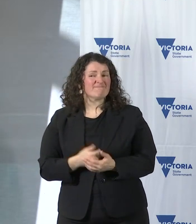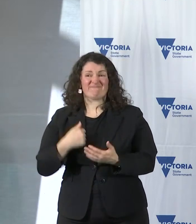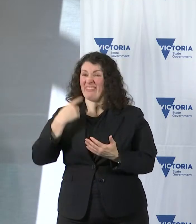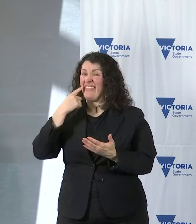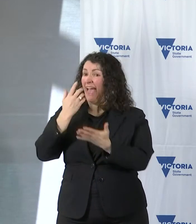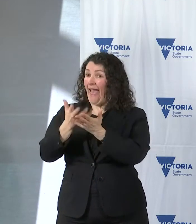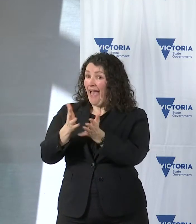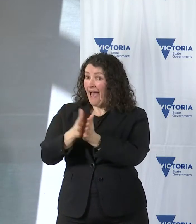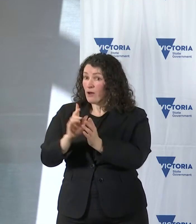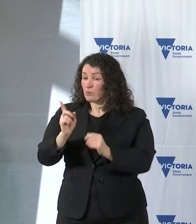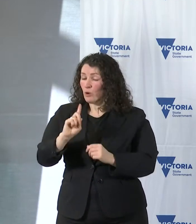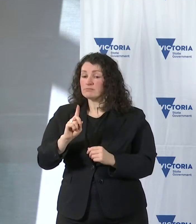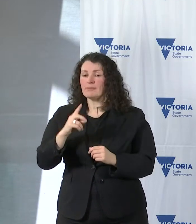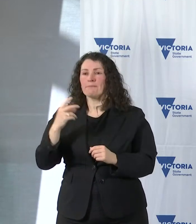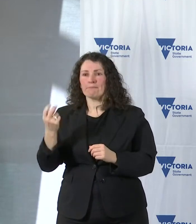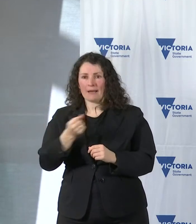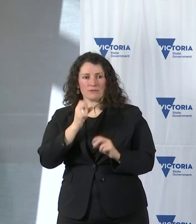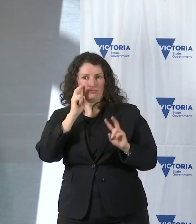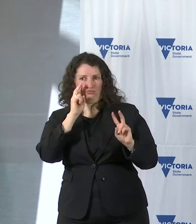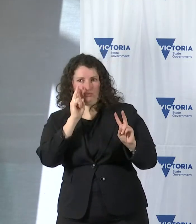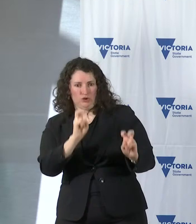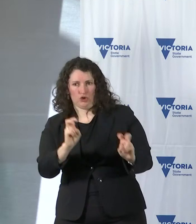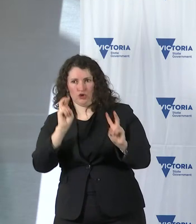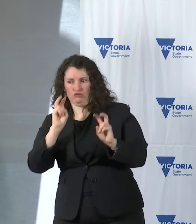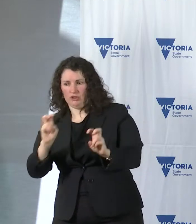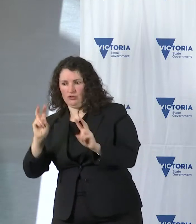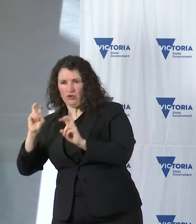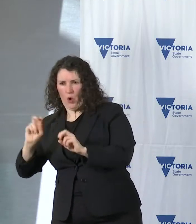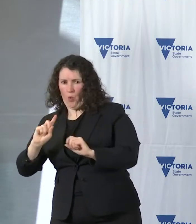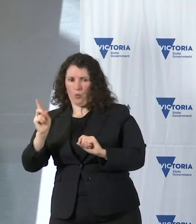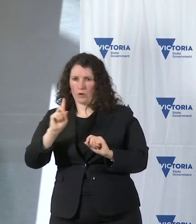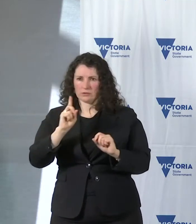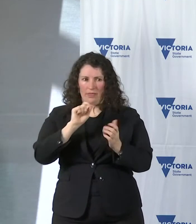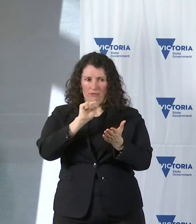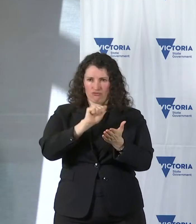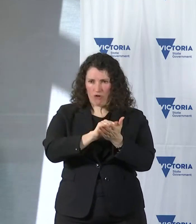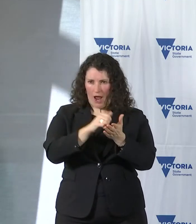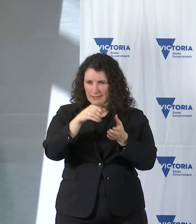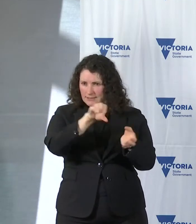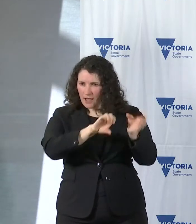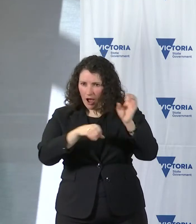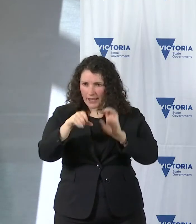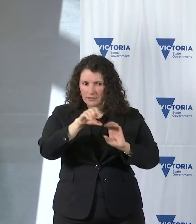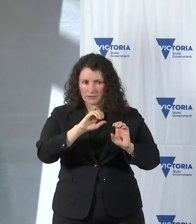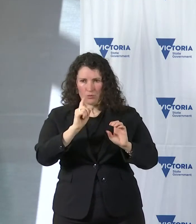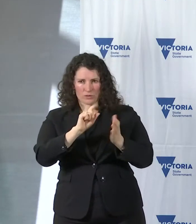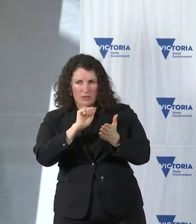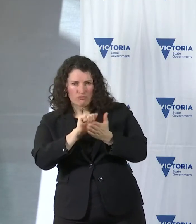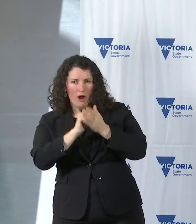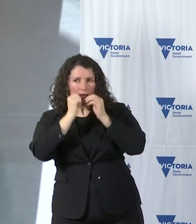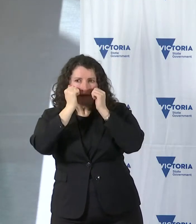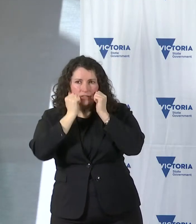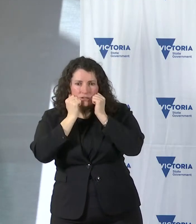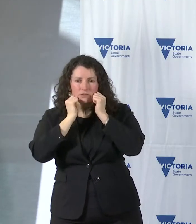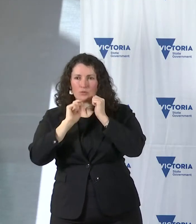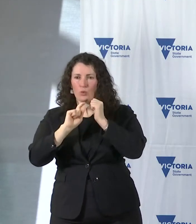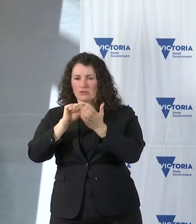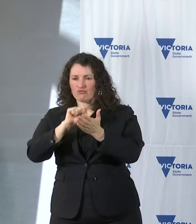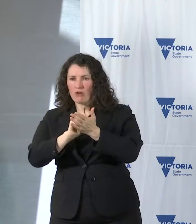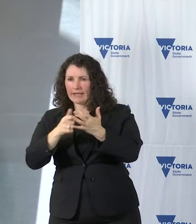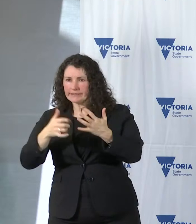look at the chains of transmission that continue to present in new ways, and making sure that our vital